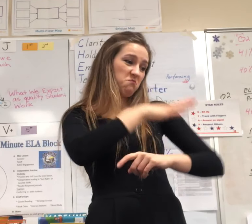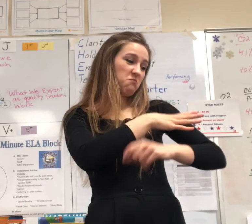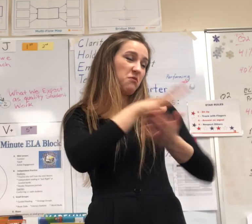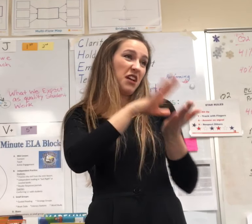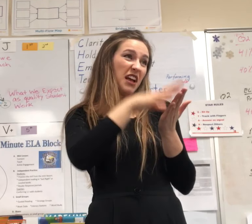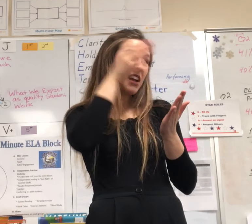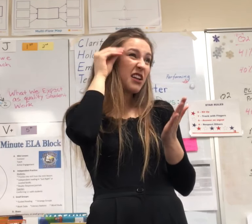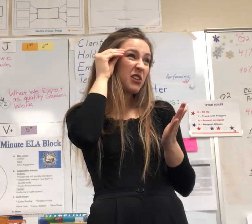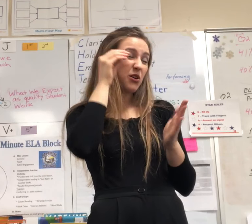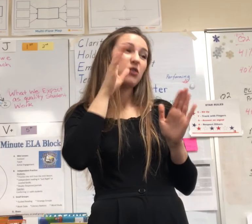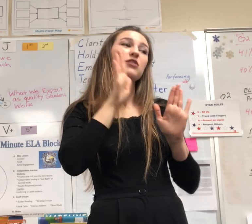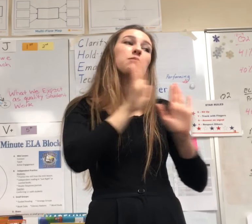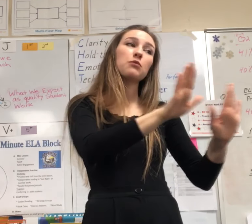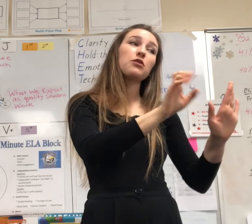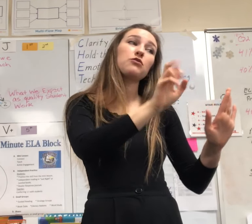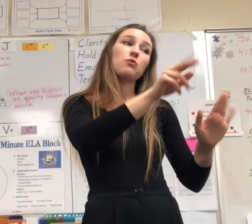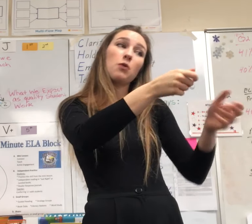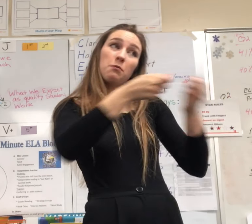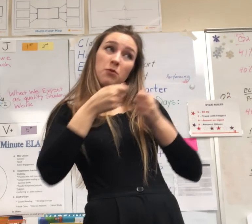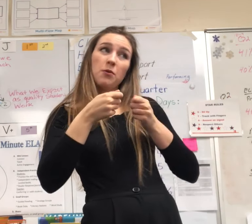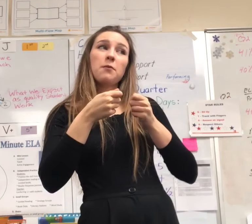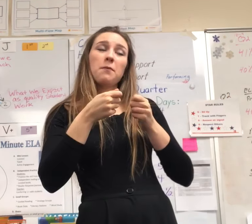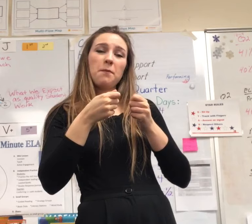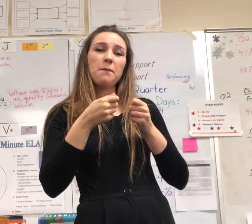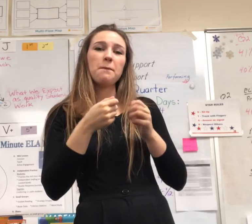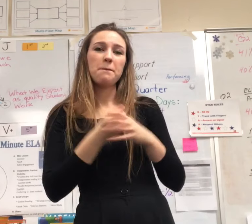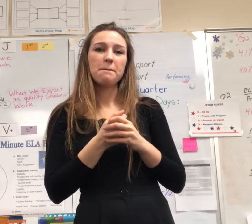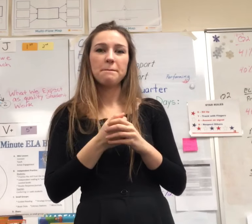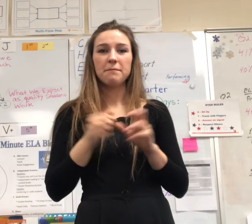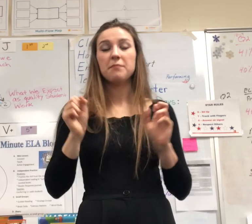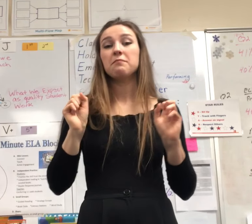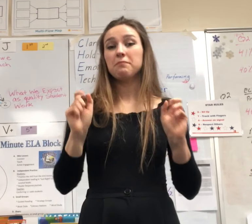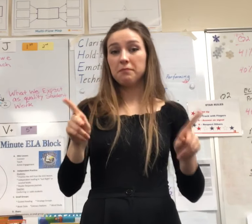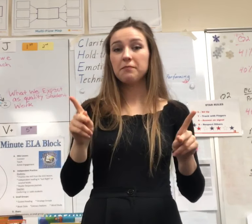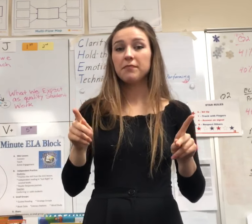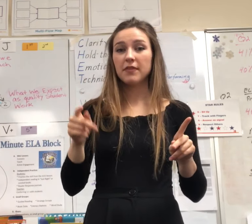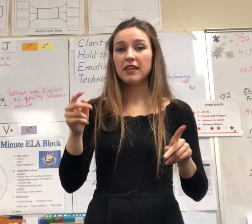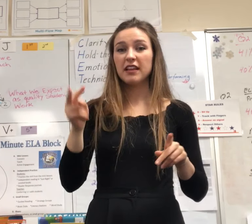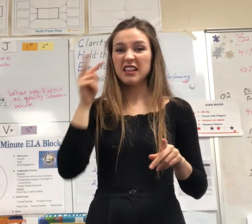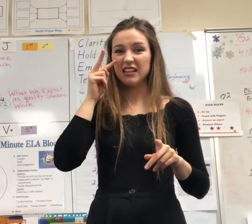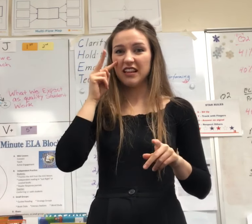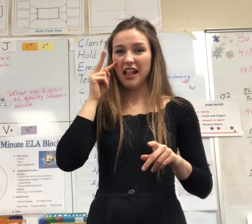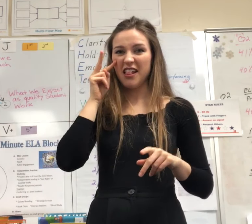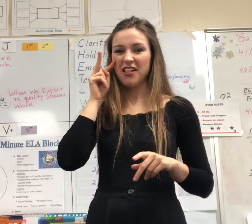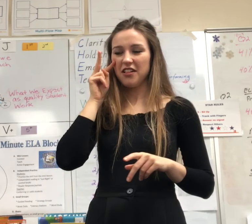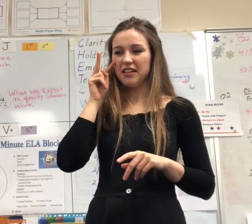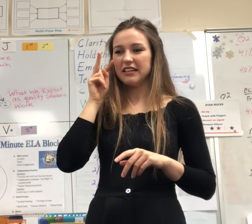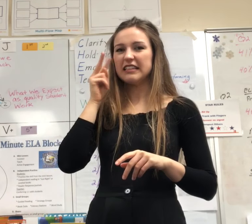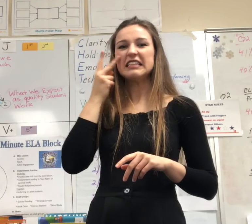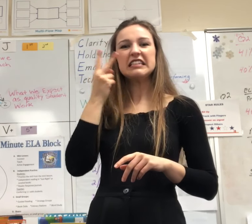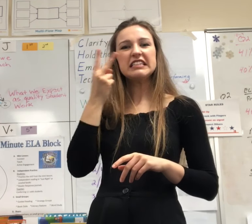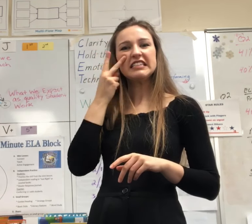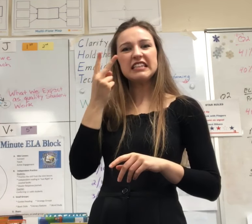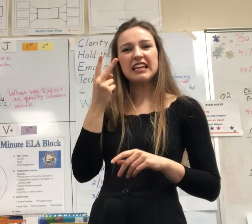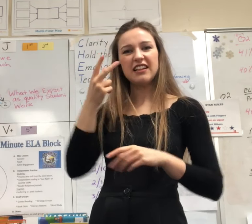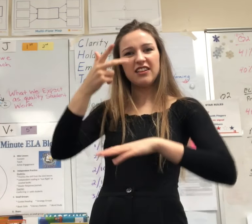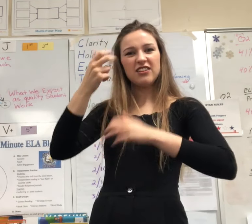Now, I want you. Let's look at this vehicle right here. Okay, we've got everything on